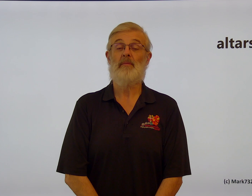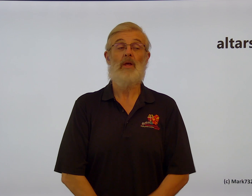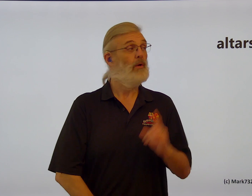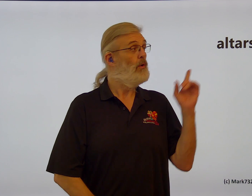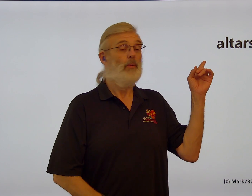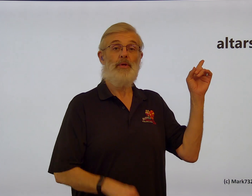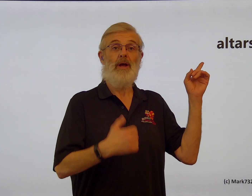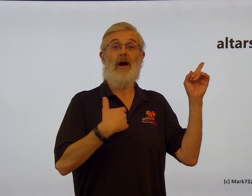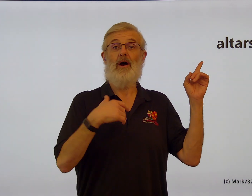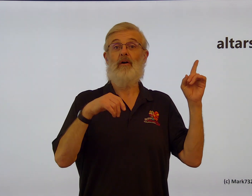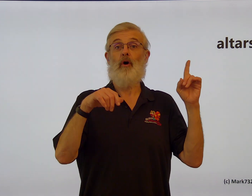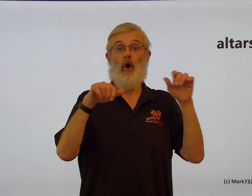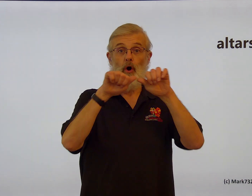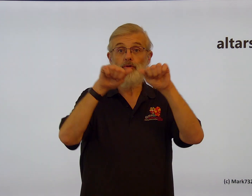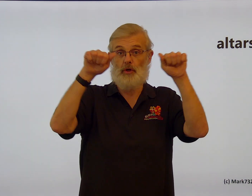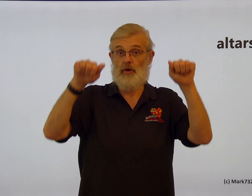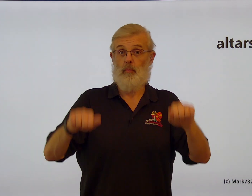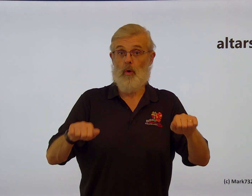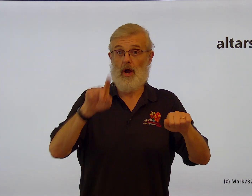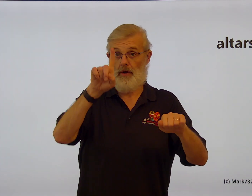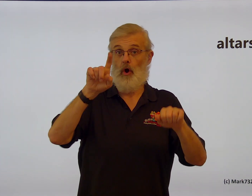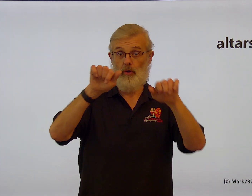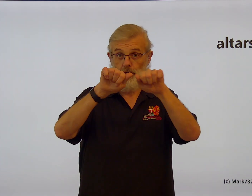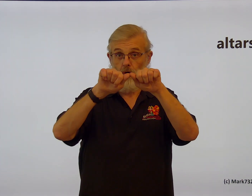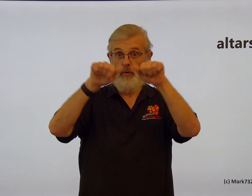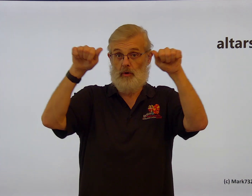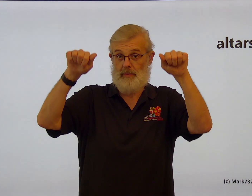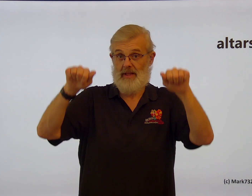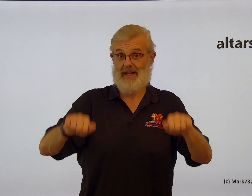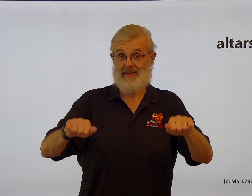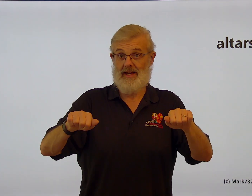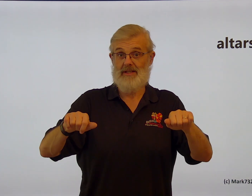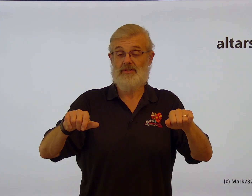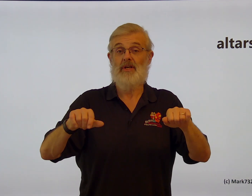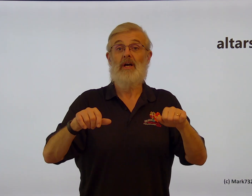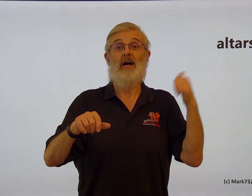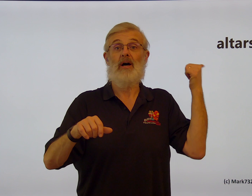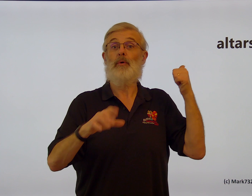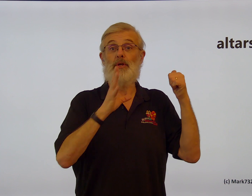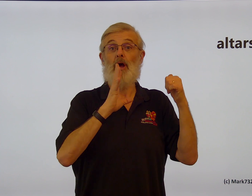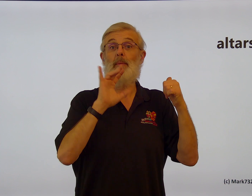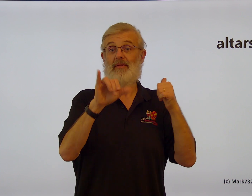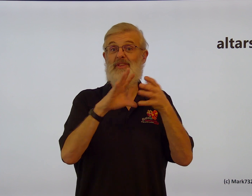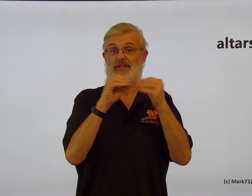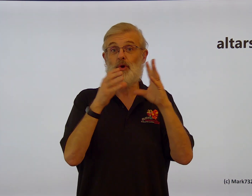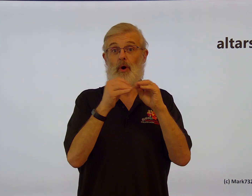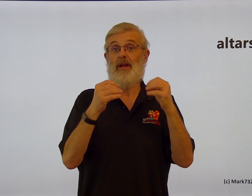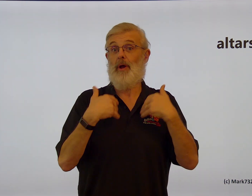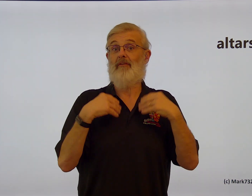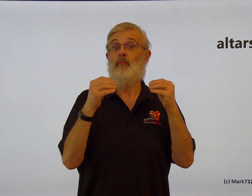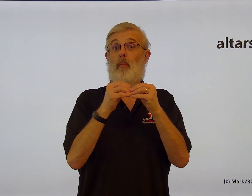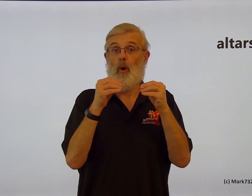when you have altar one altar would be like this when you talk about this story and you have more